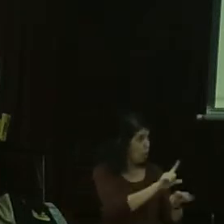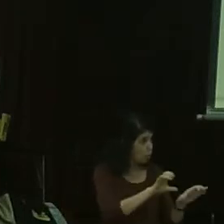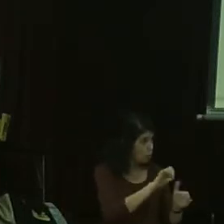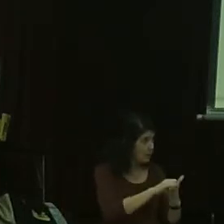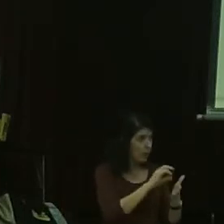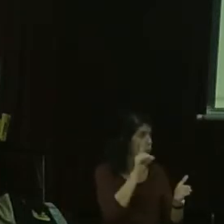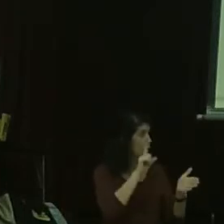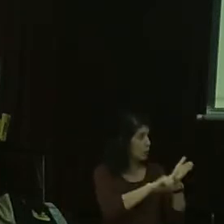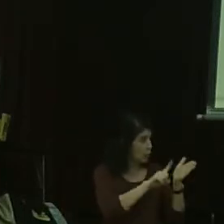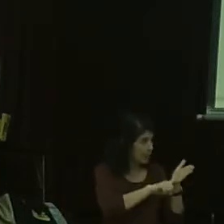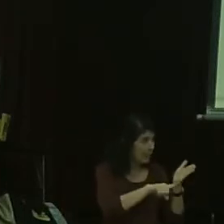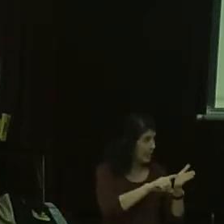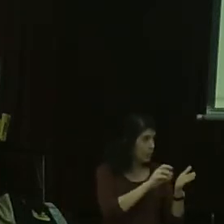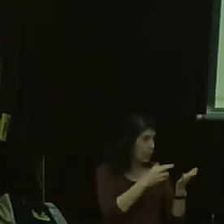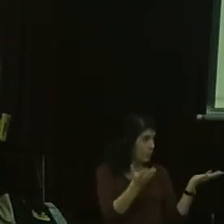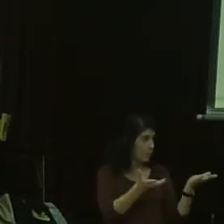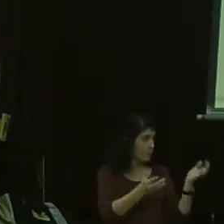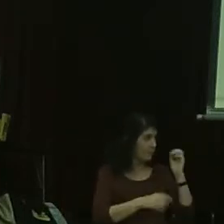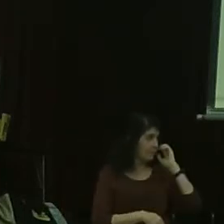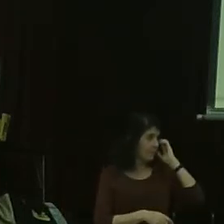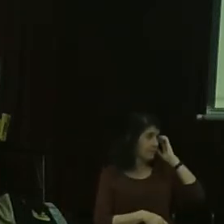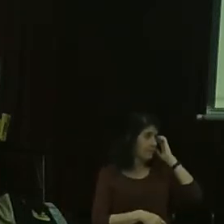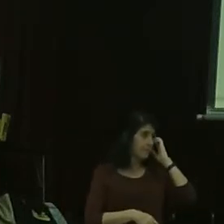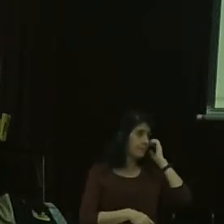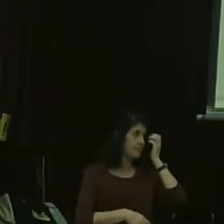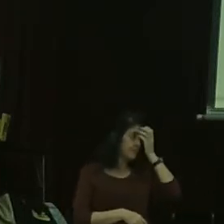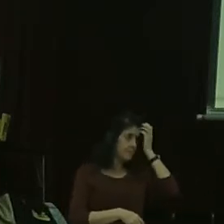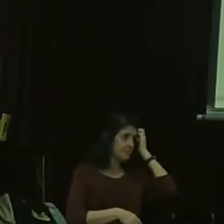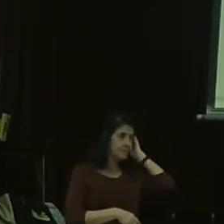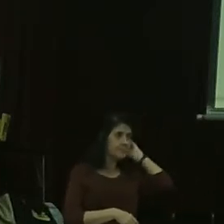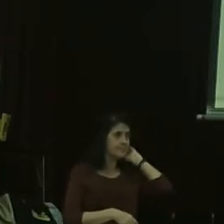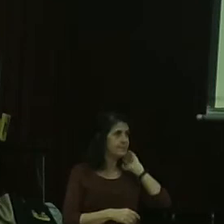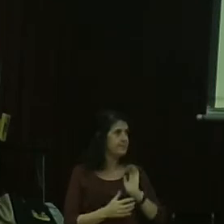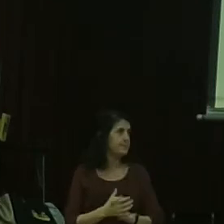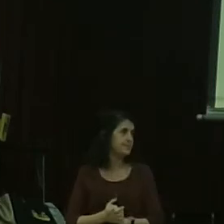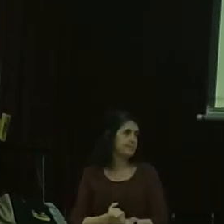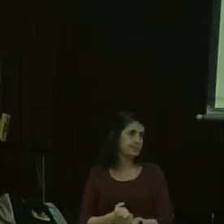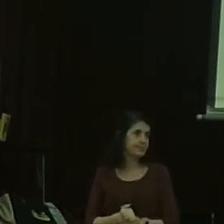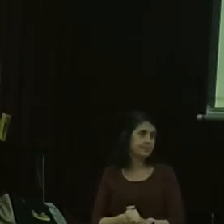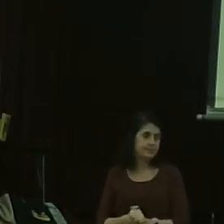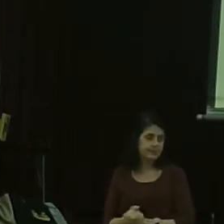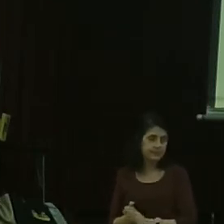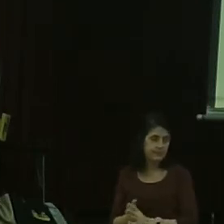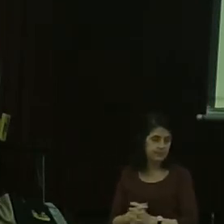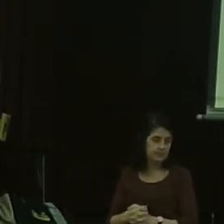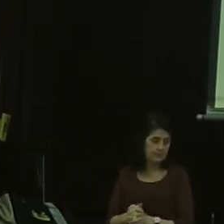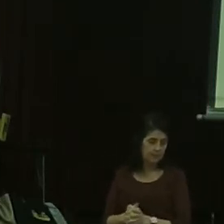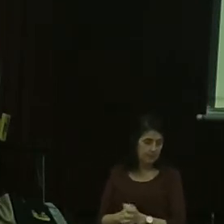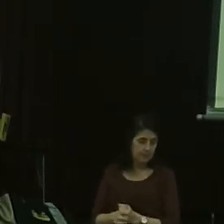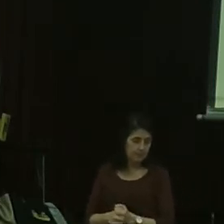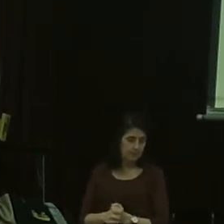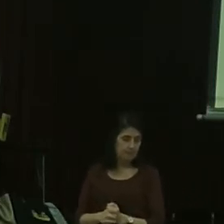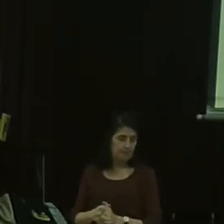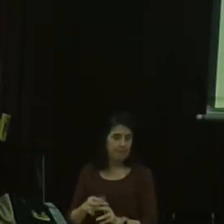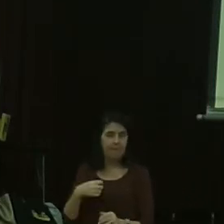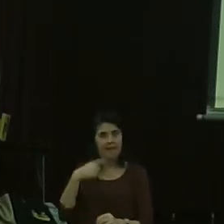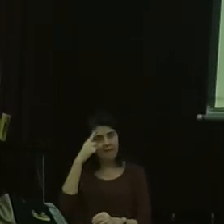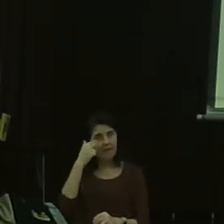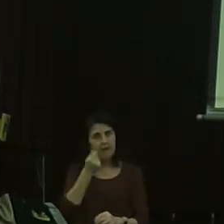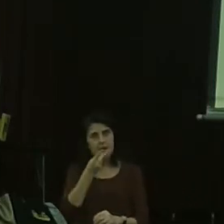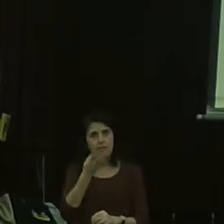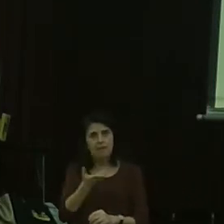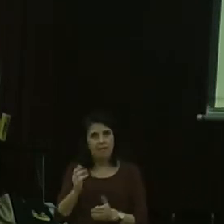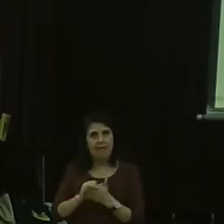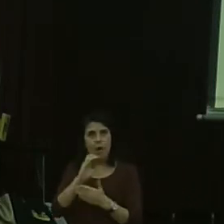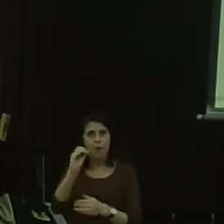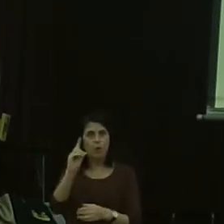So I think that there's a couple of things that ODOT